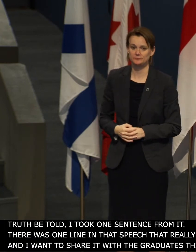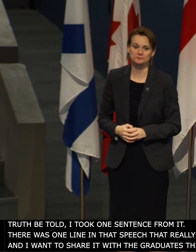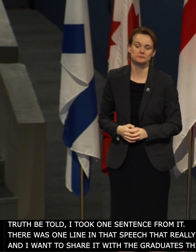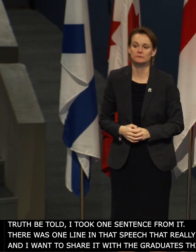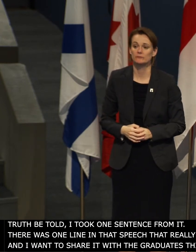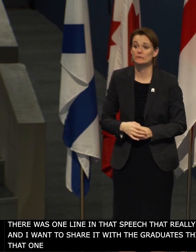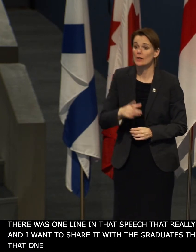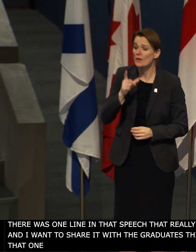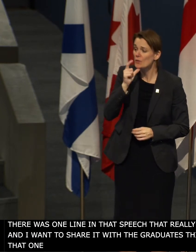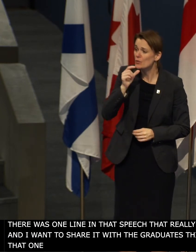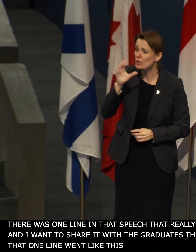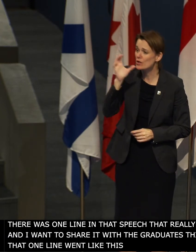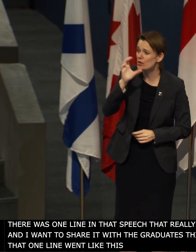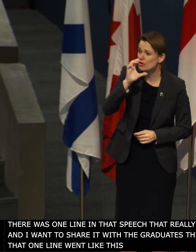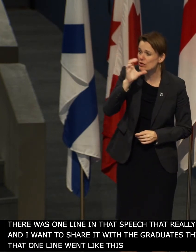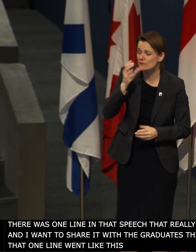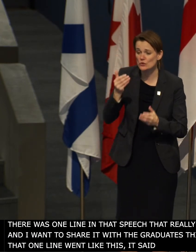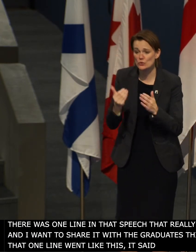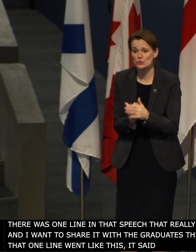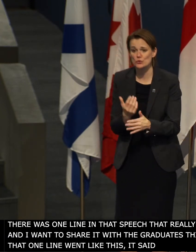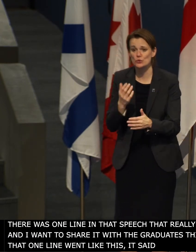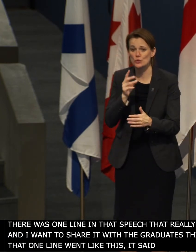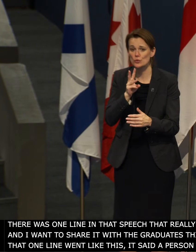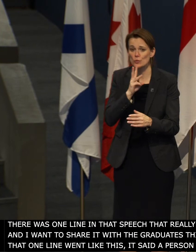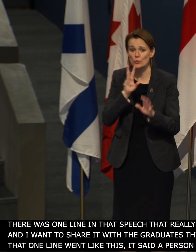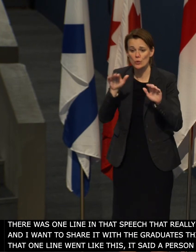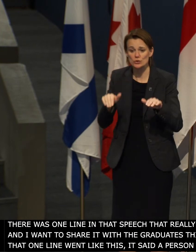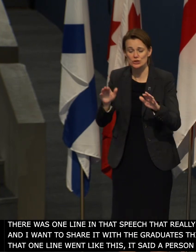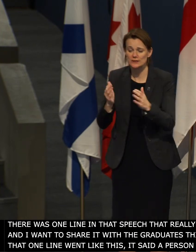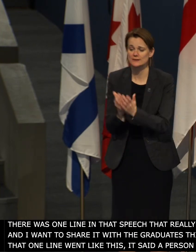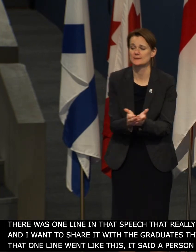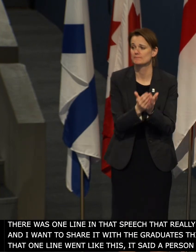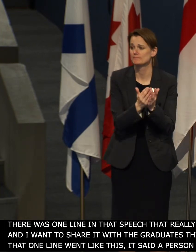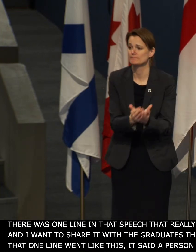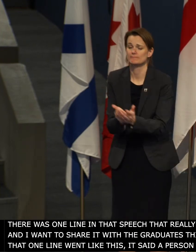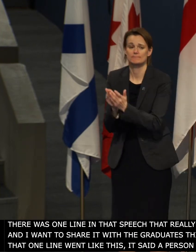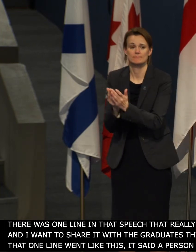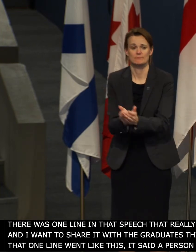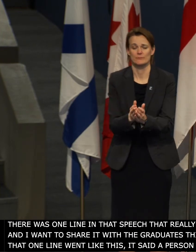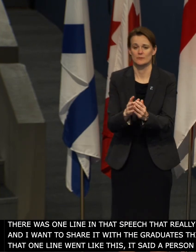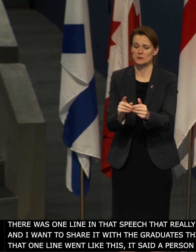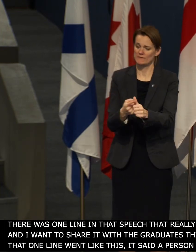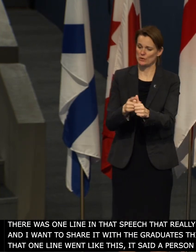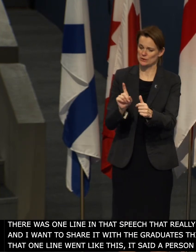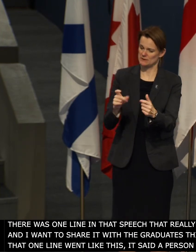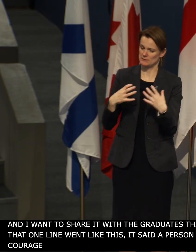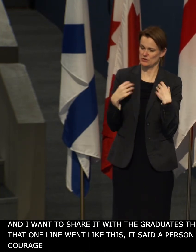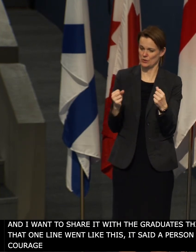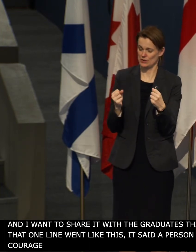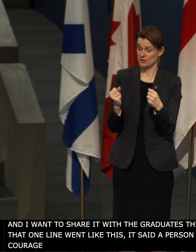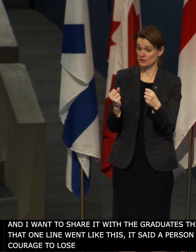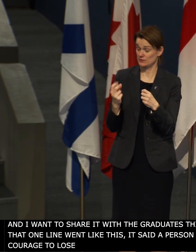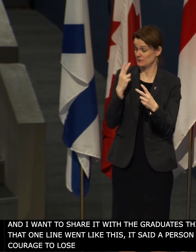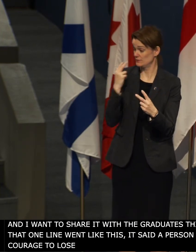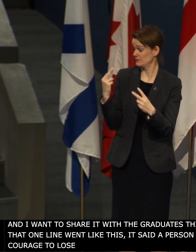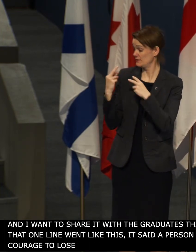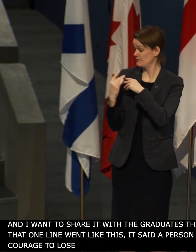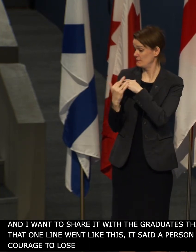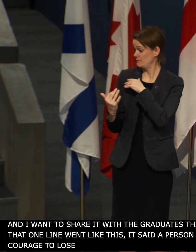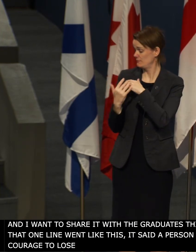It said, "A person cannot discover new oceans unless they have the courage to lose sight of the